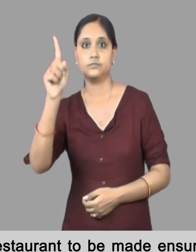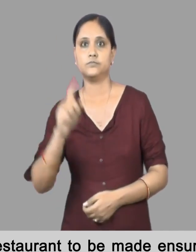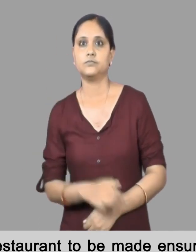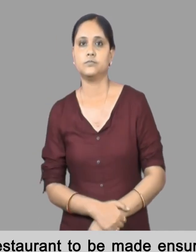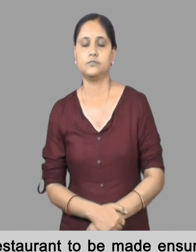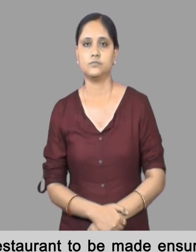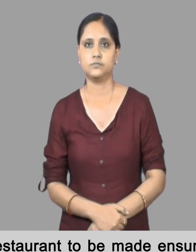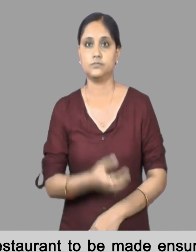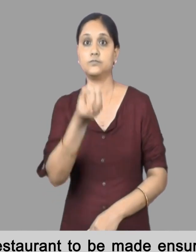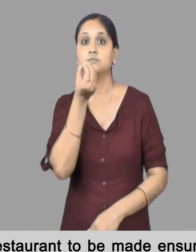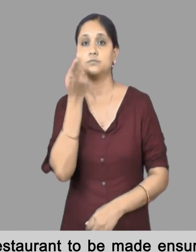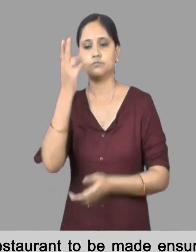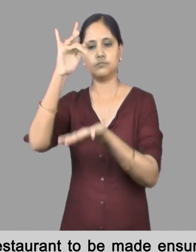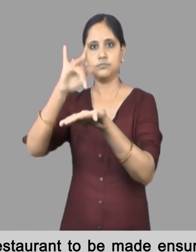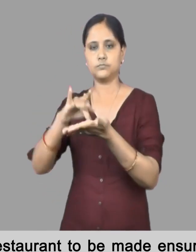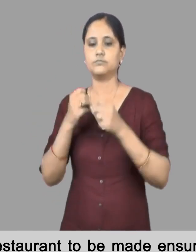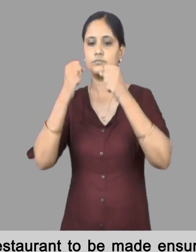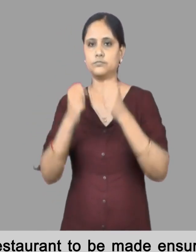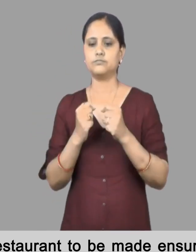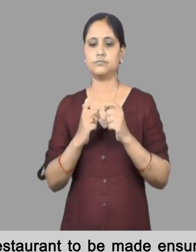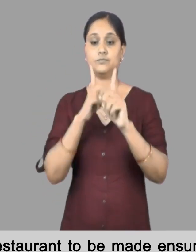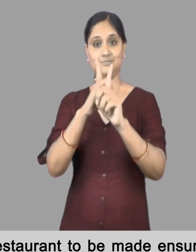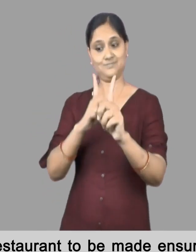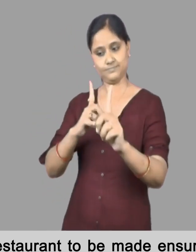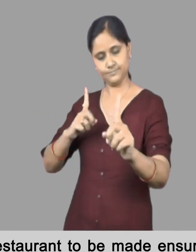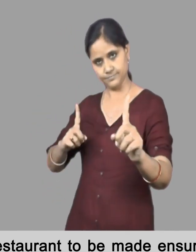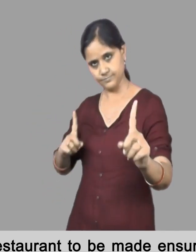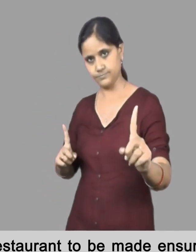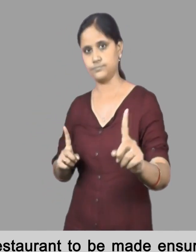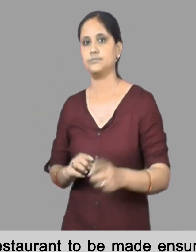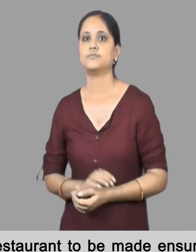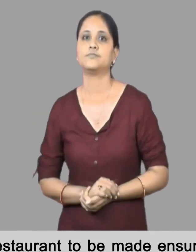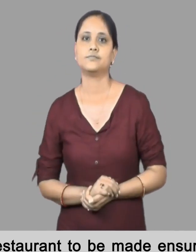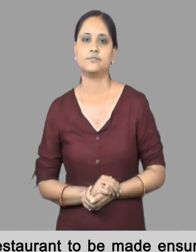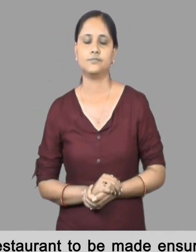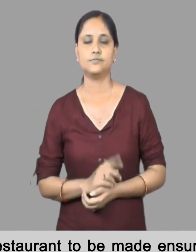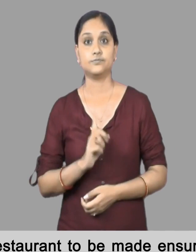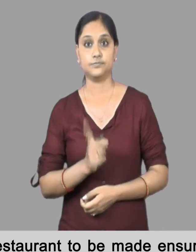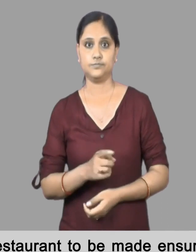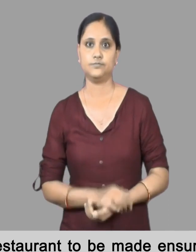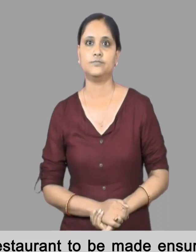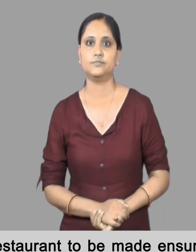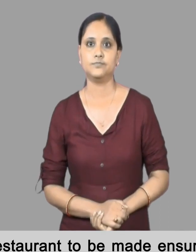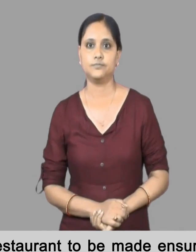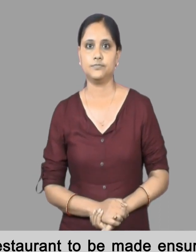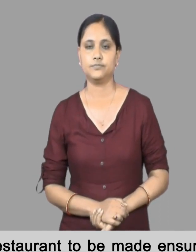Point 1. Sitting arrangement in the restaurant to be made ensuring adequate